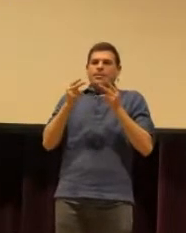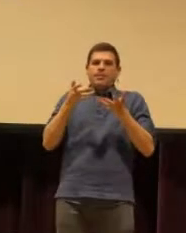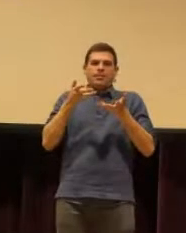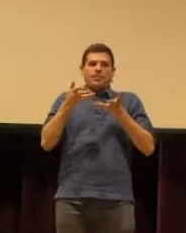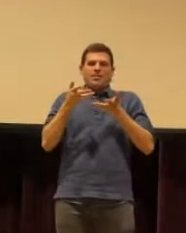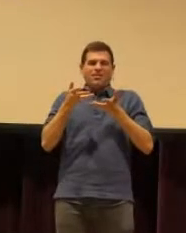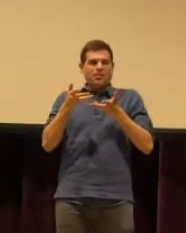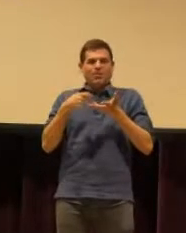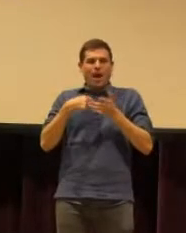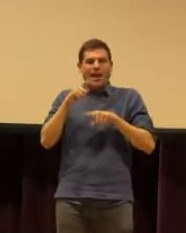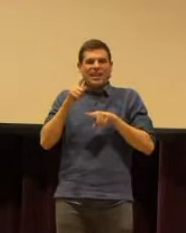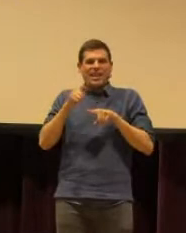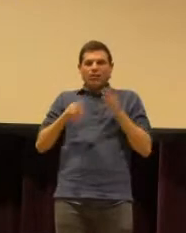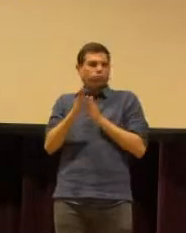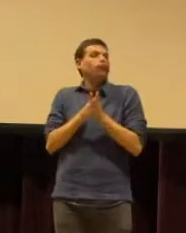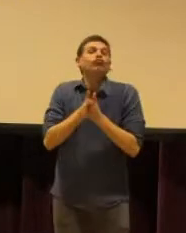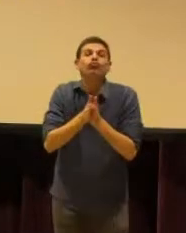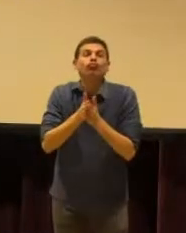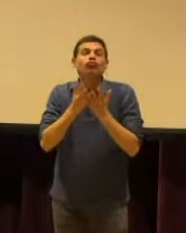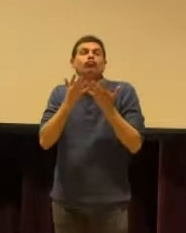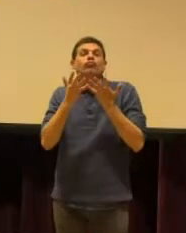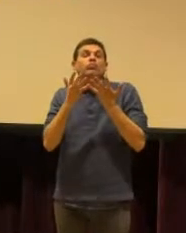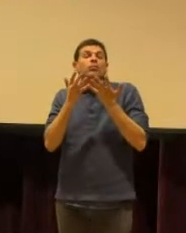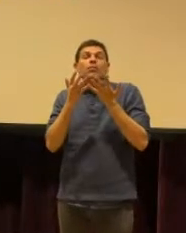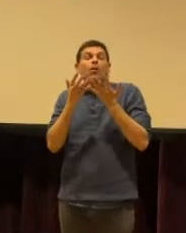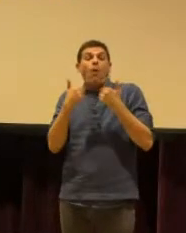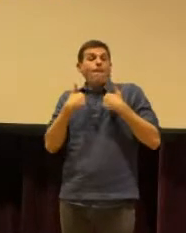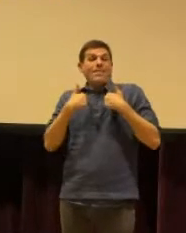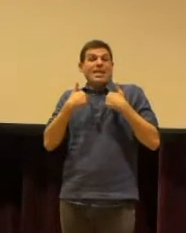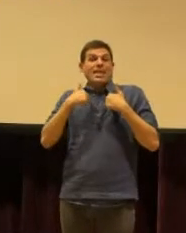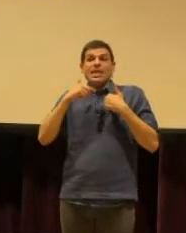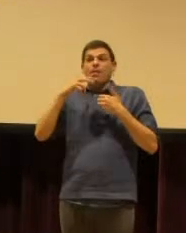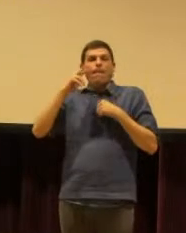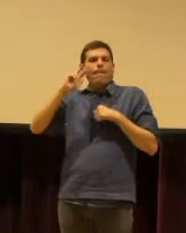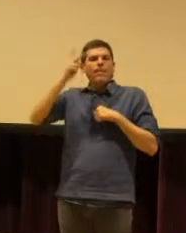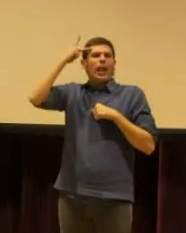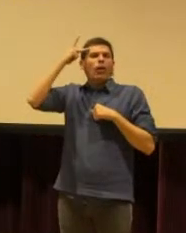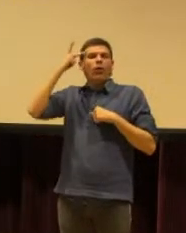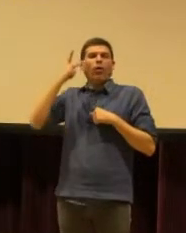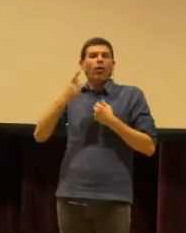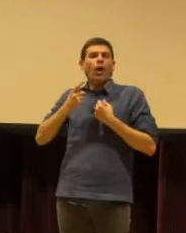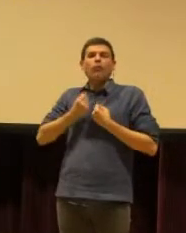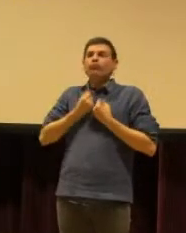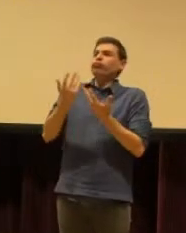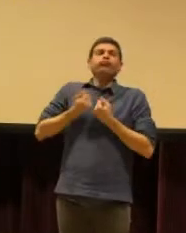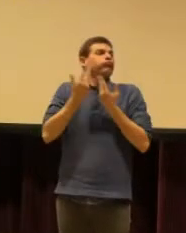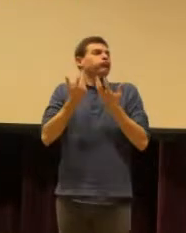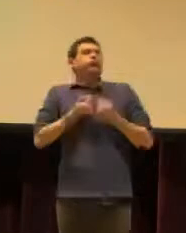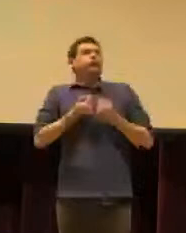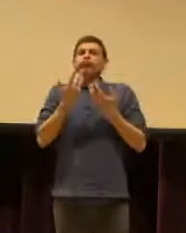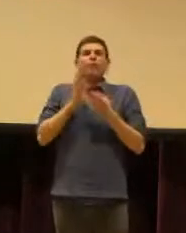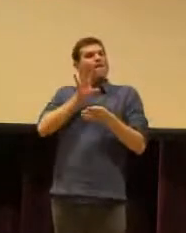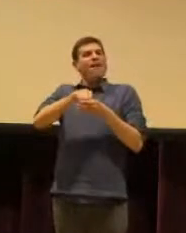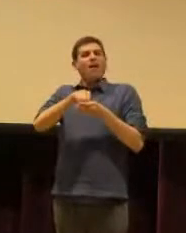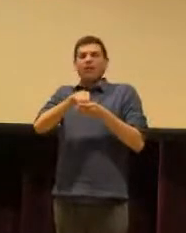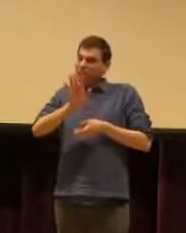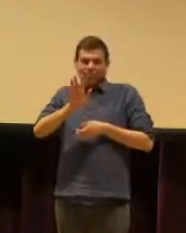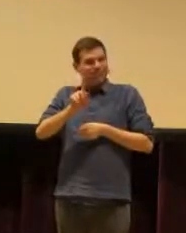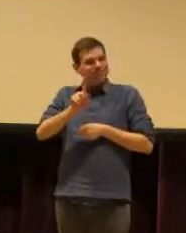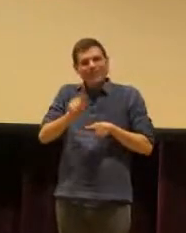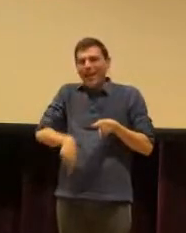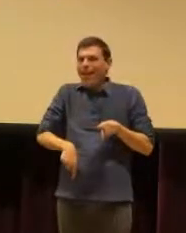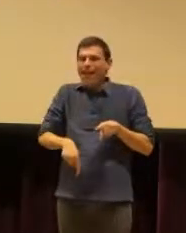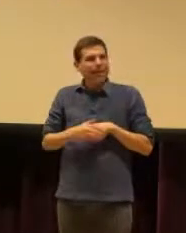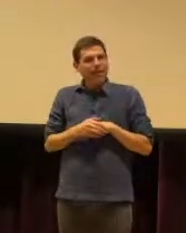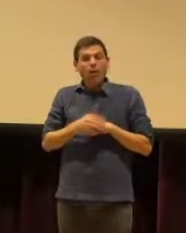I can't put any of my political feelings one way or another into it because for me, my biggest concern